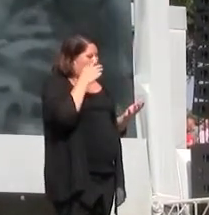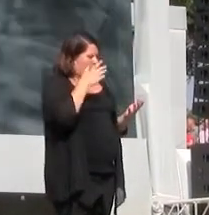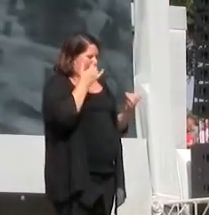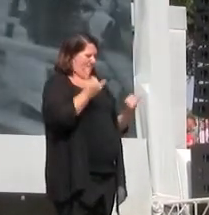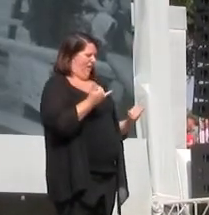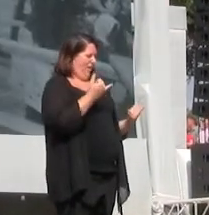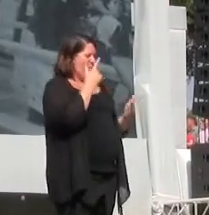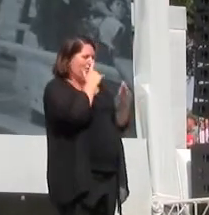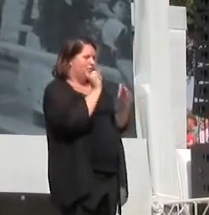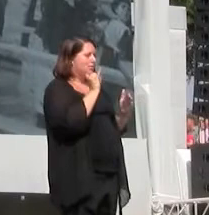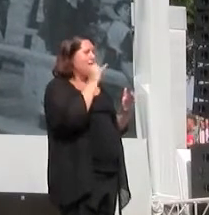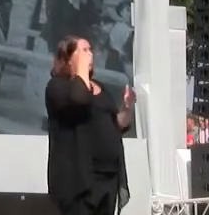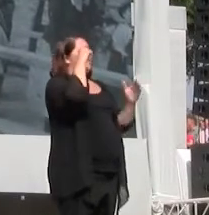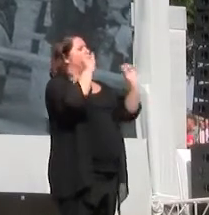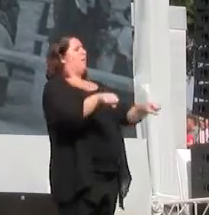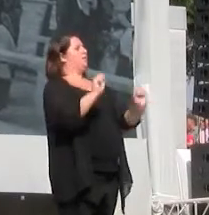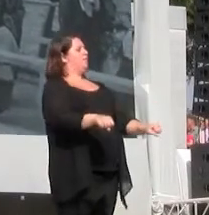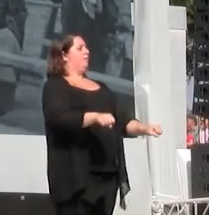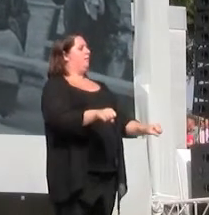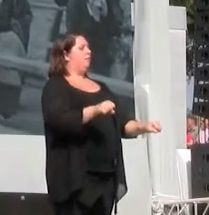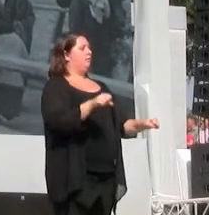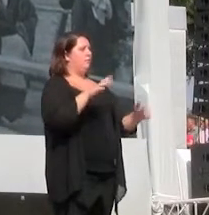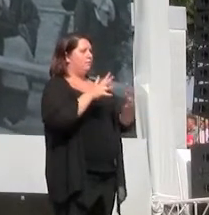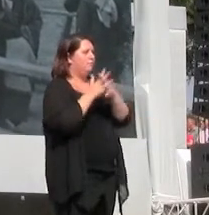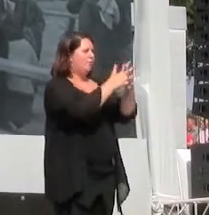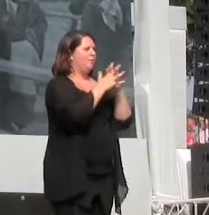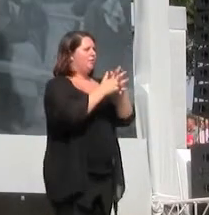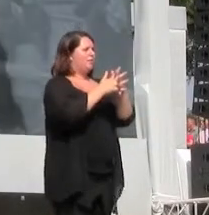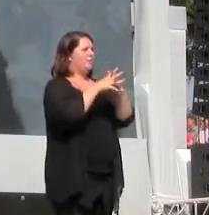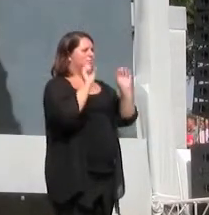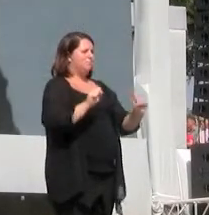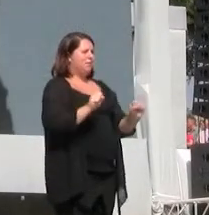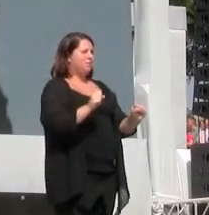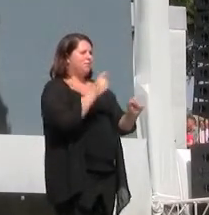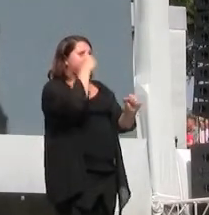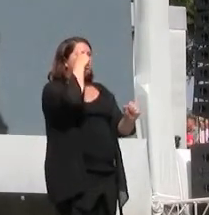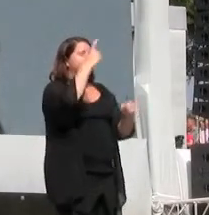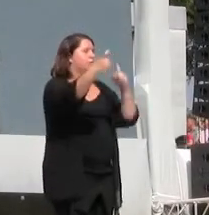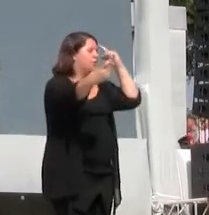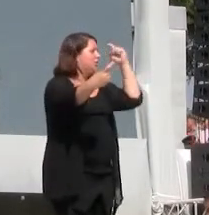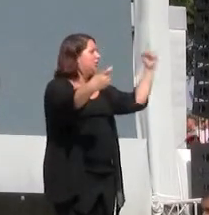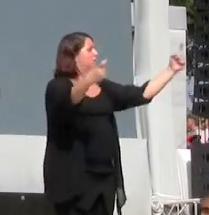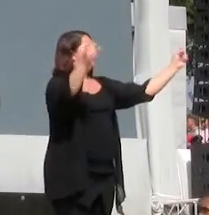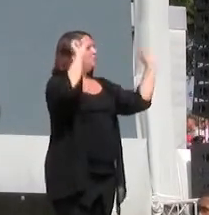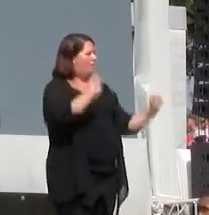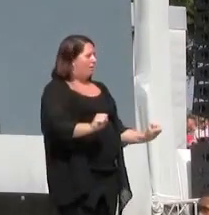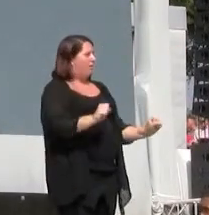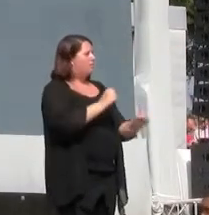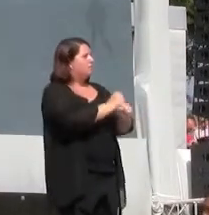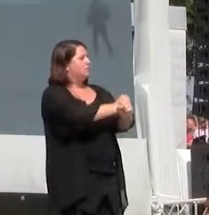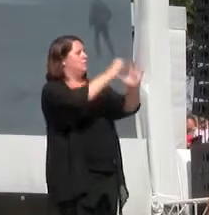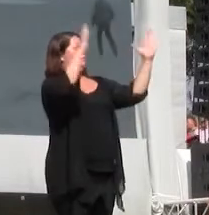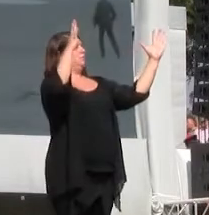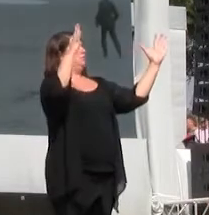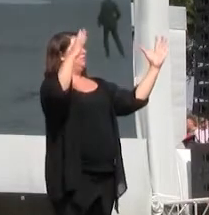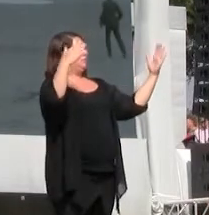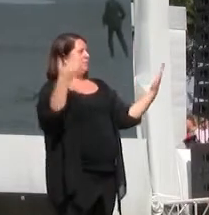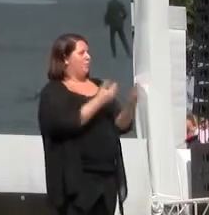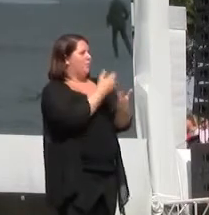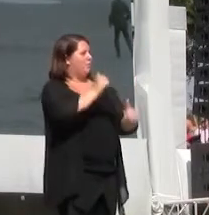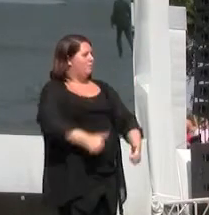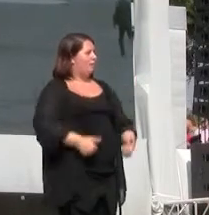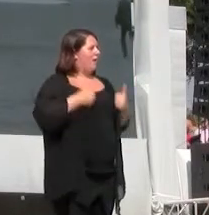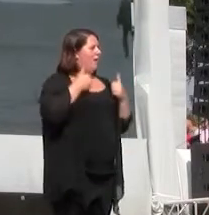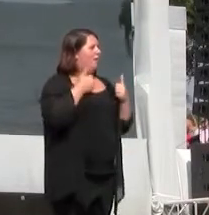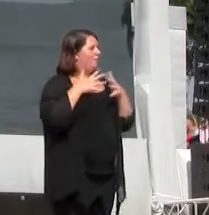become. America is the land of opportunity, a place where dreams and imagination are brought to life. Americans